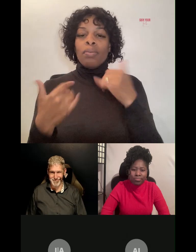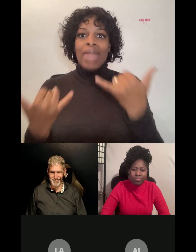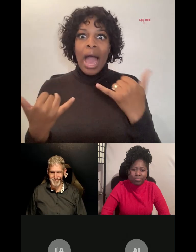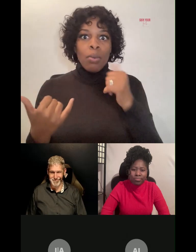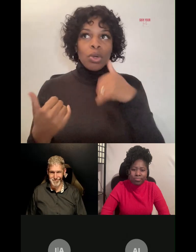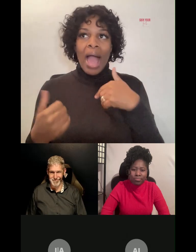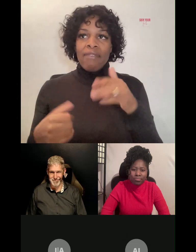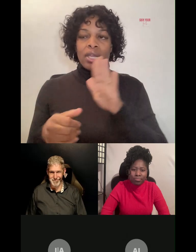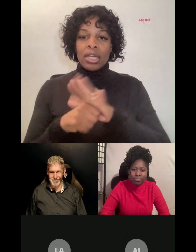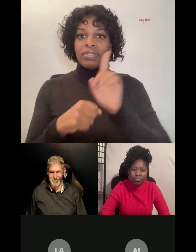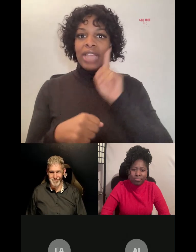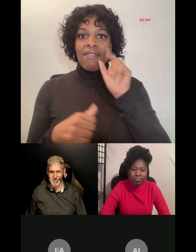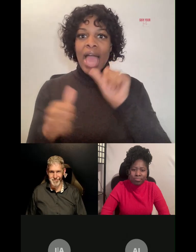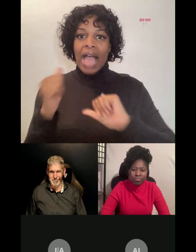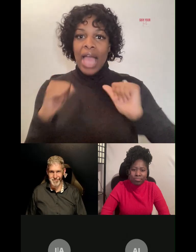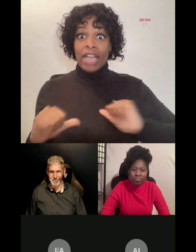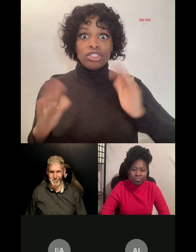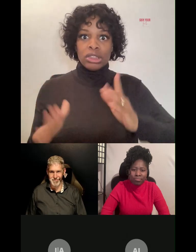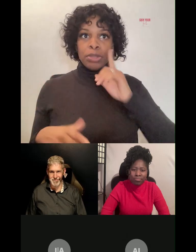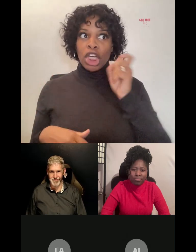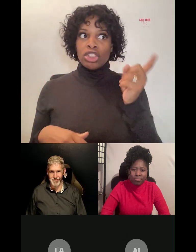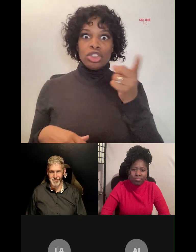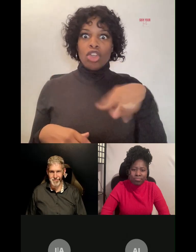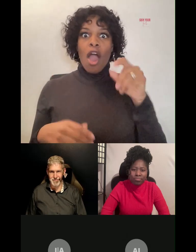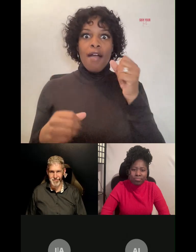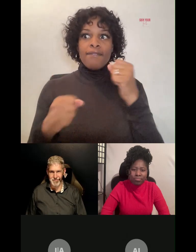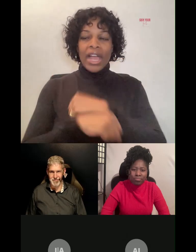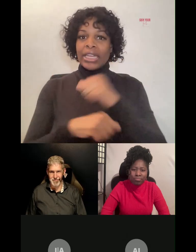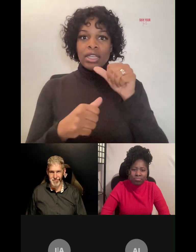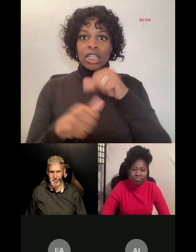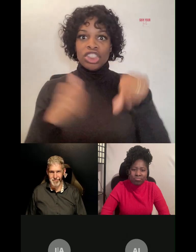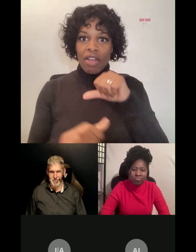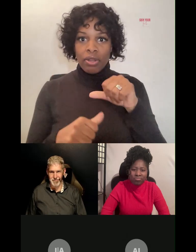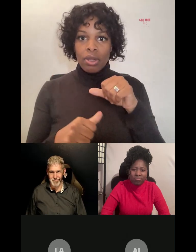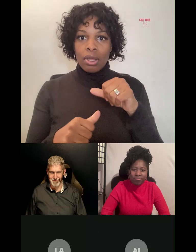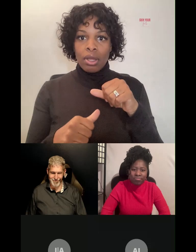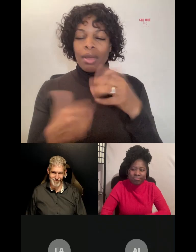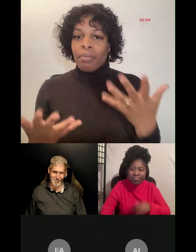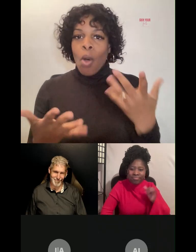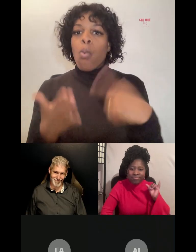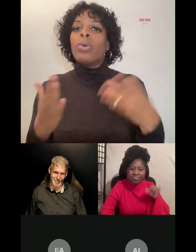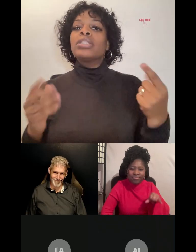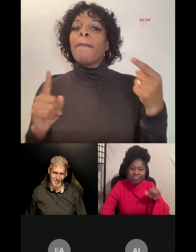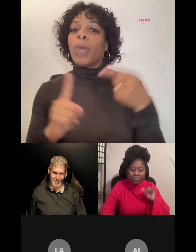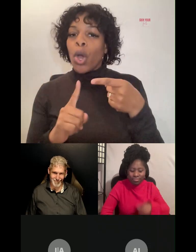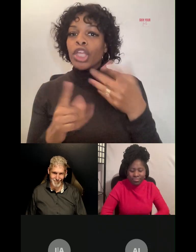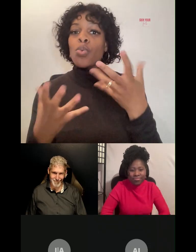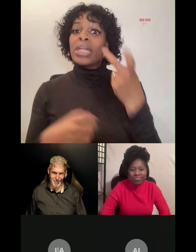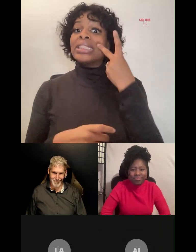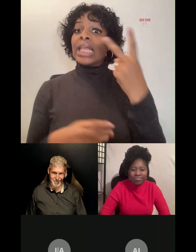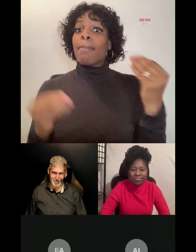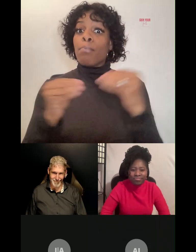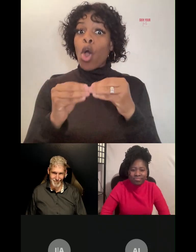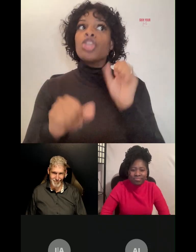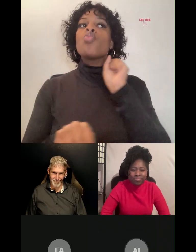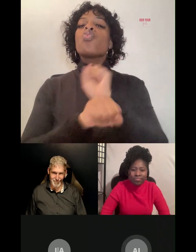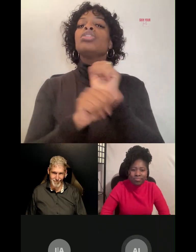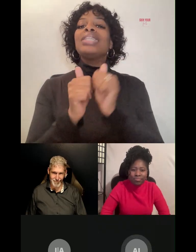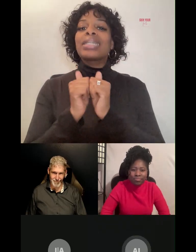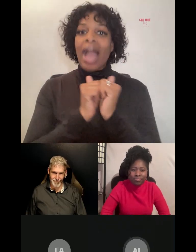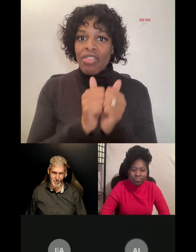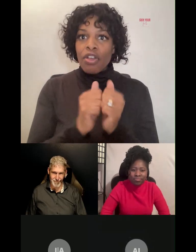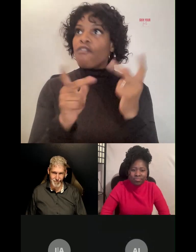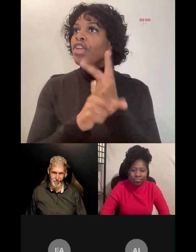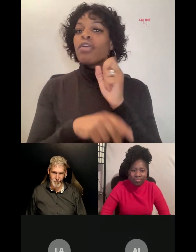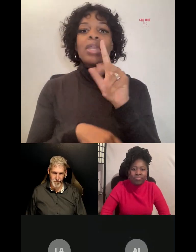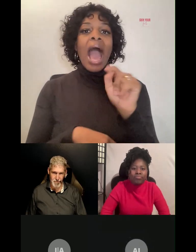then now we don't have enough that actions because y'all fighting each other. But what's the point? You want to see more, you work